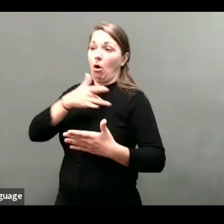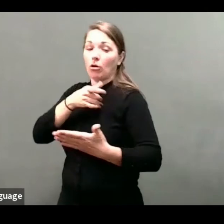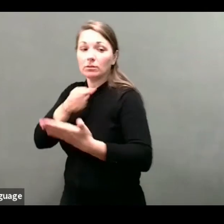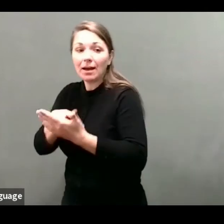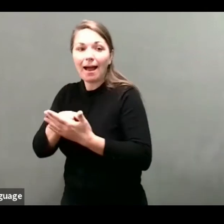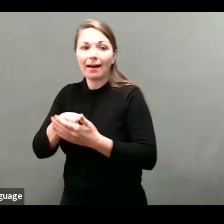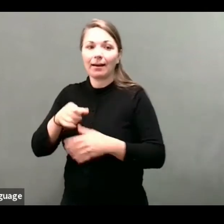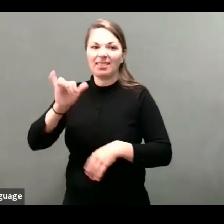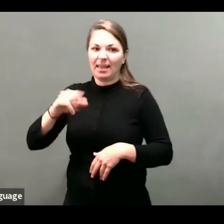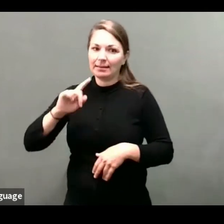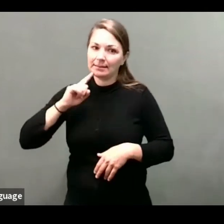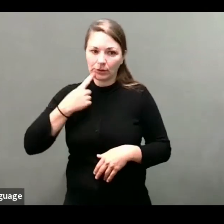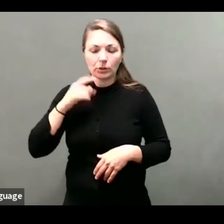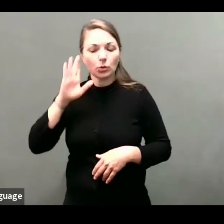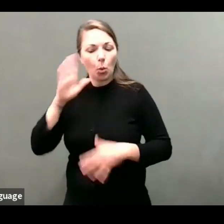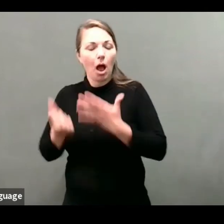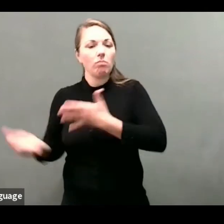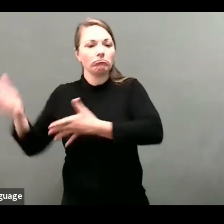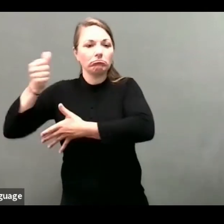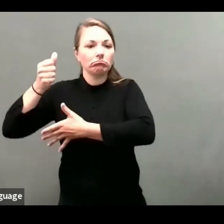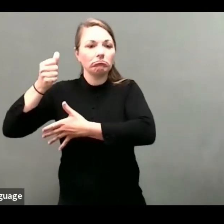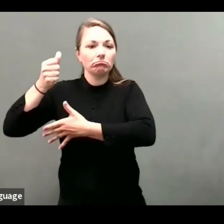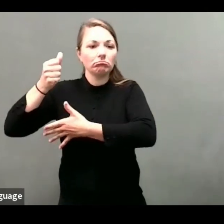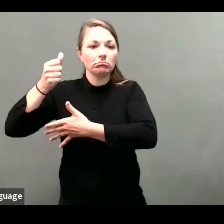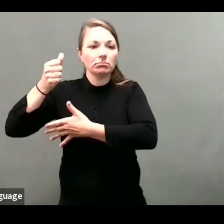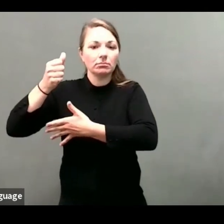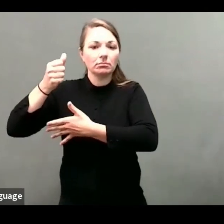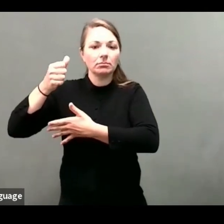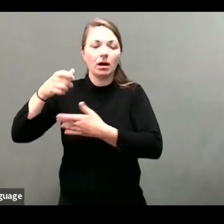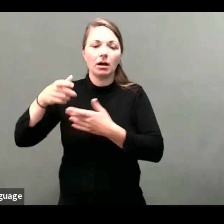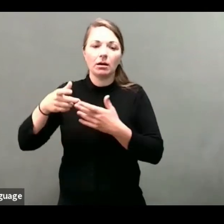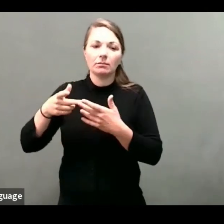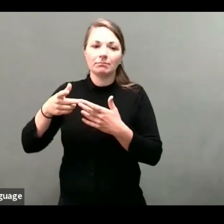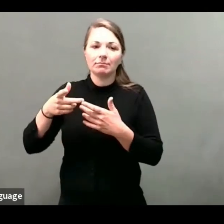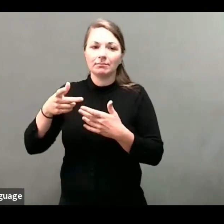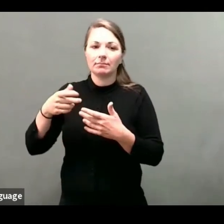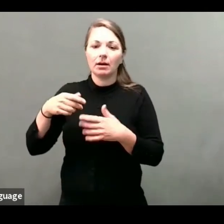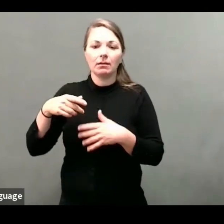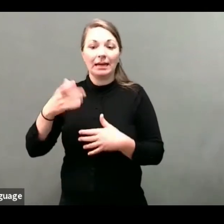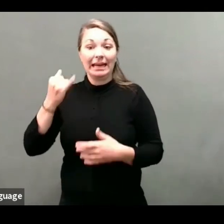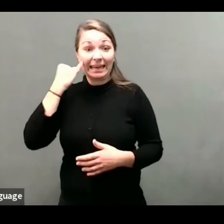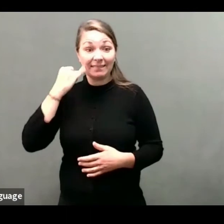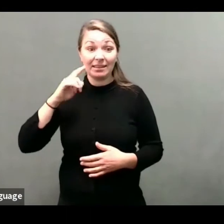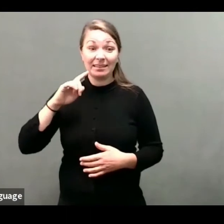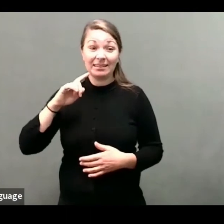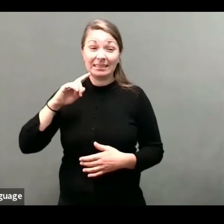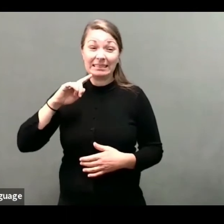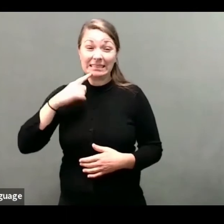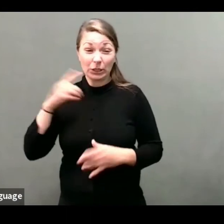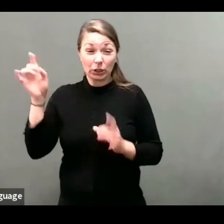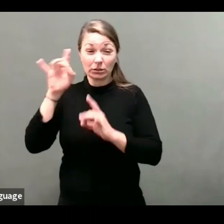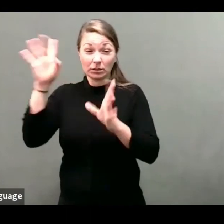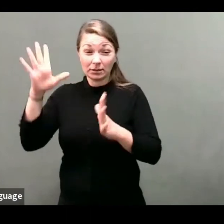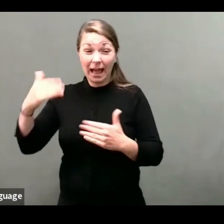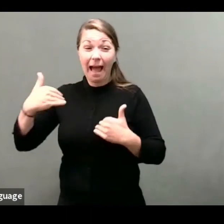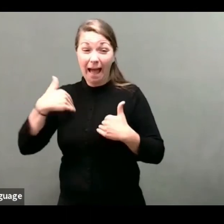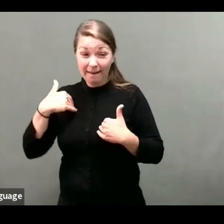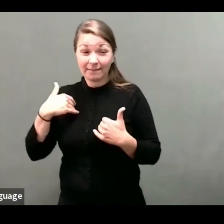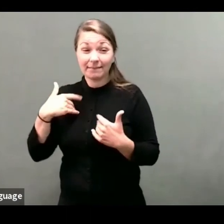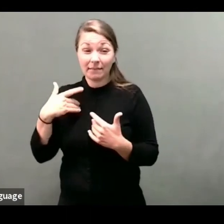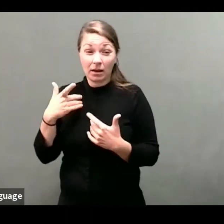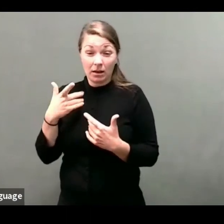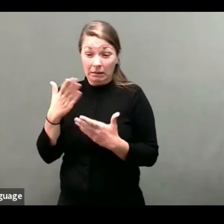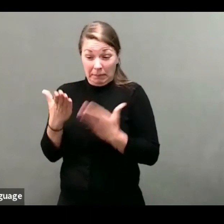will be prioritized above most sexual assault patients. Again, unless there's serious wounds that that patient has endured